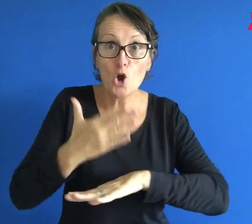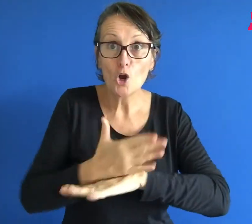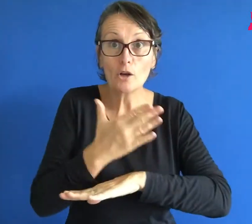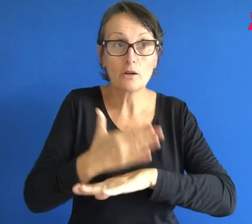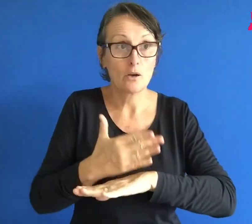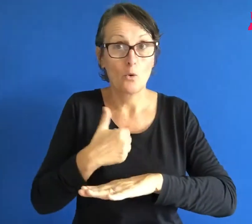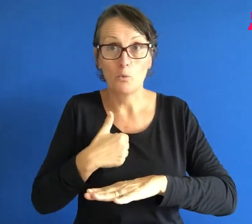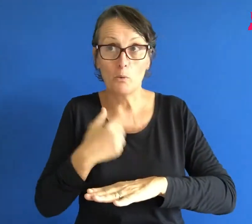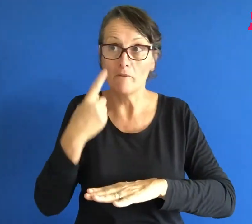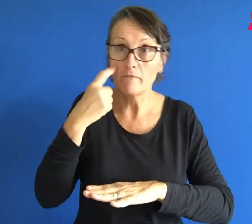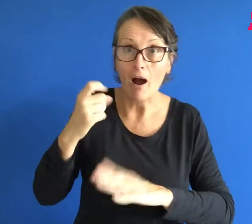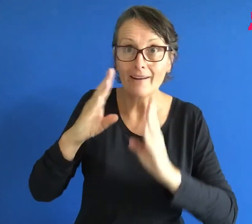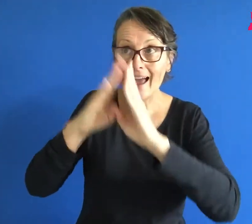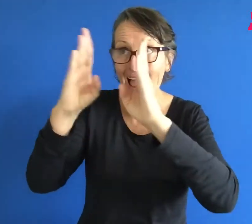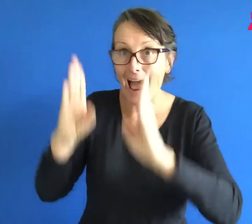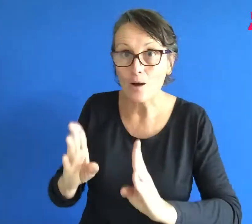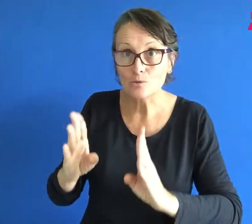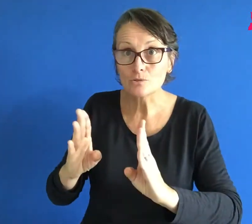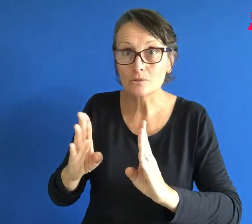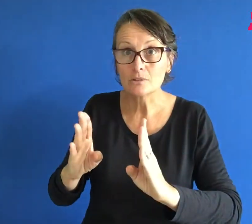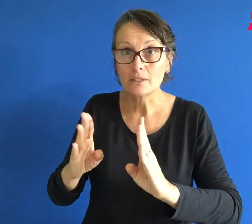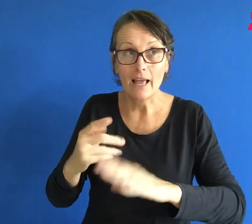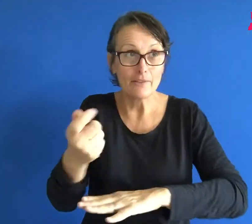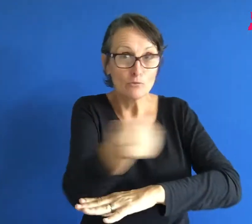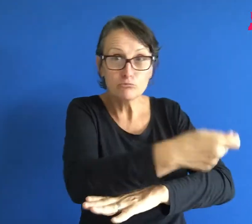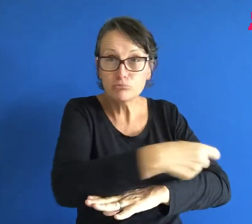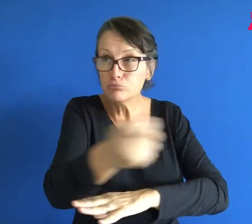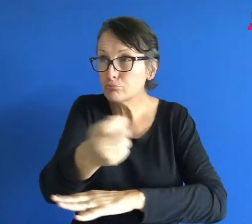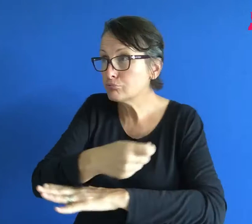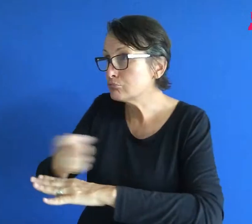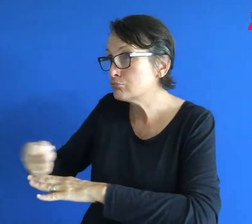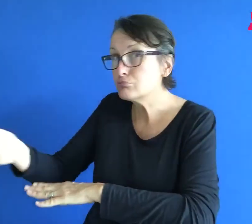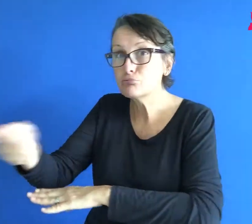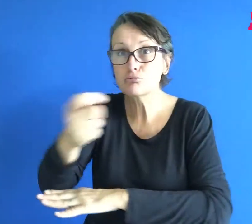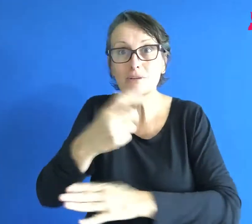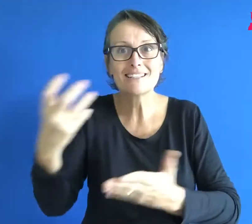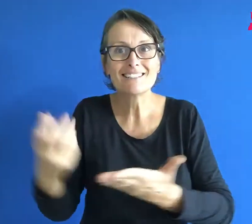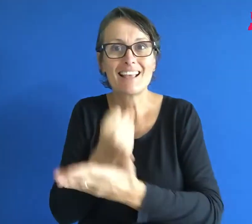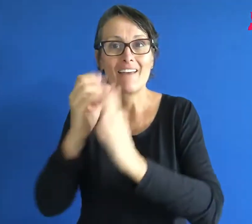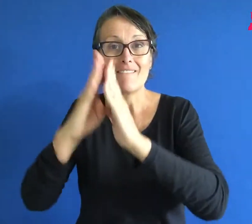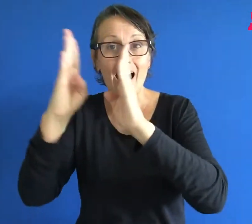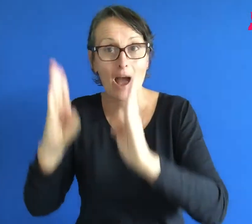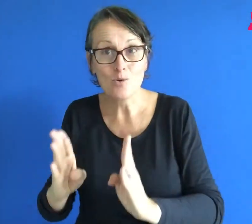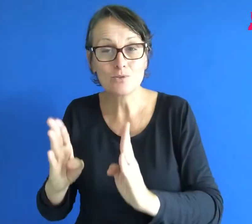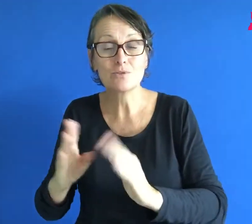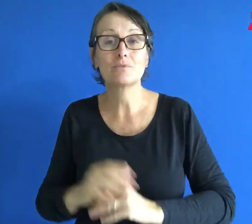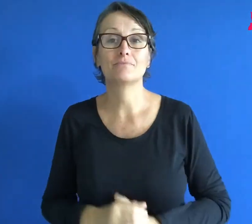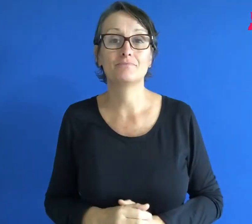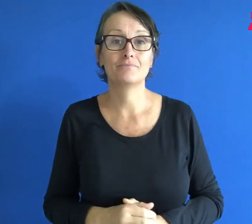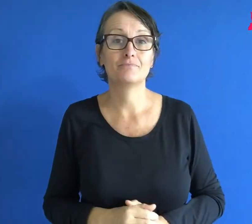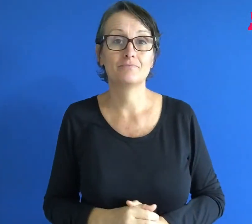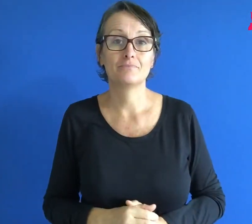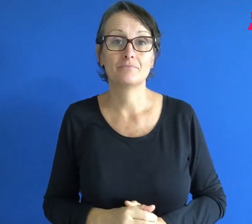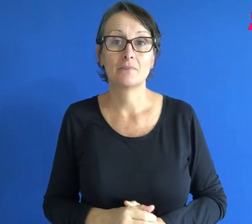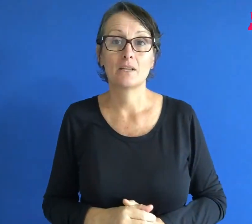out around the house so the house stays there. Did some saves, watched some losses because we fell back into the centre of town and we had to